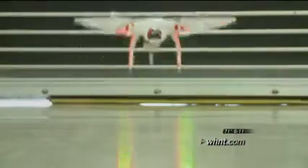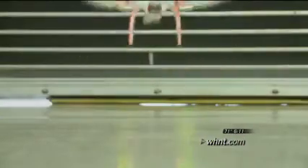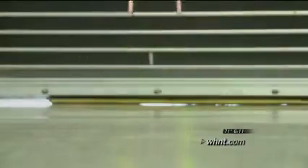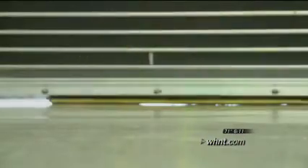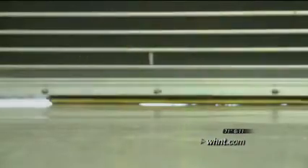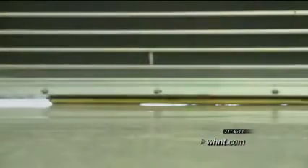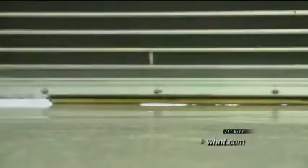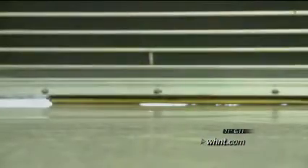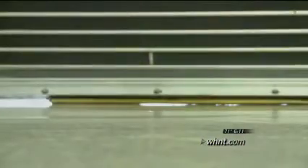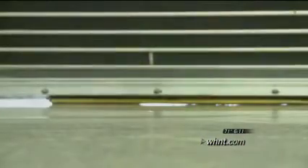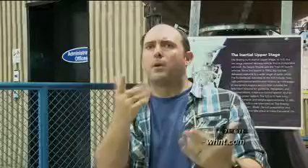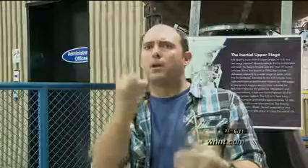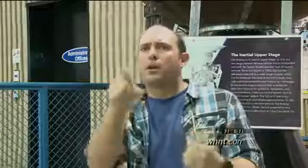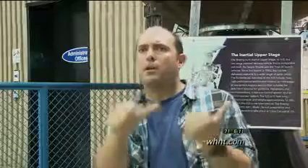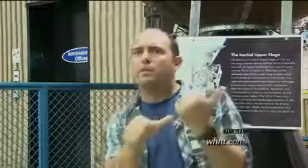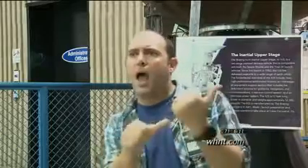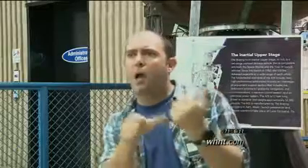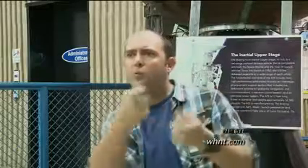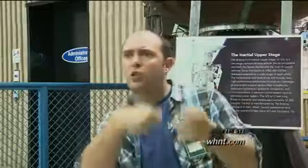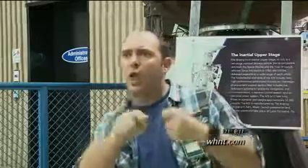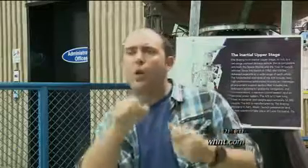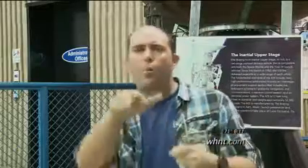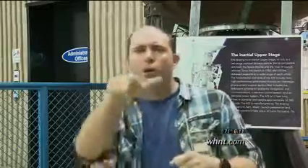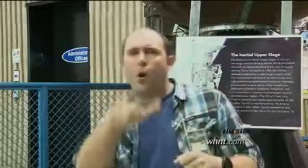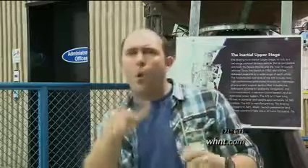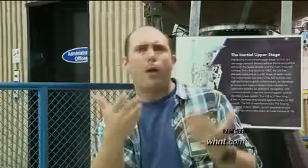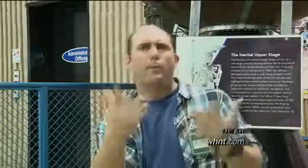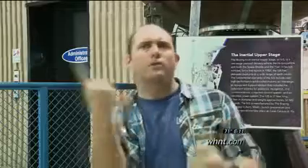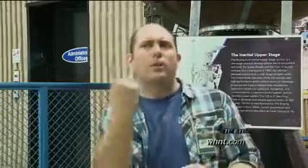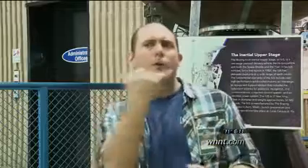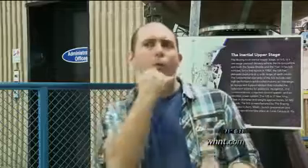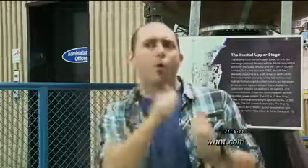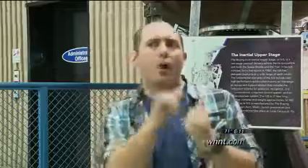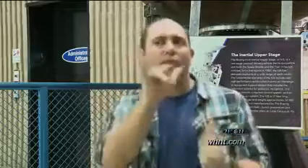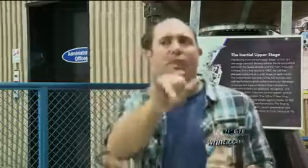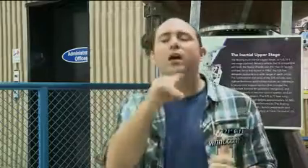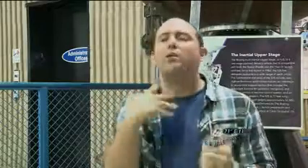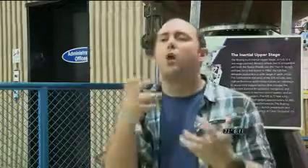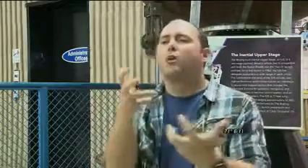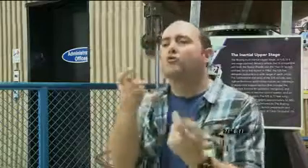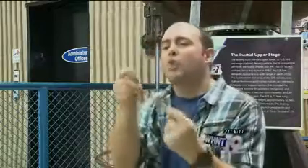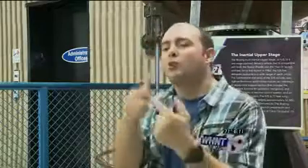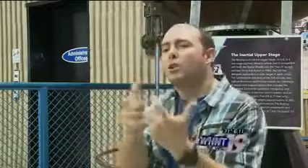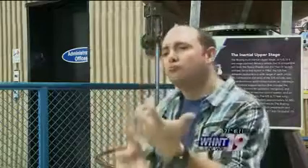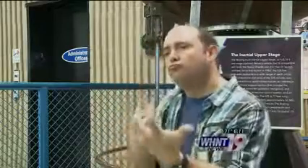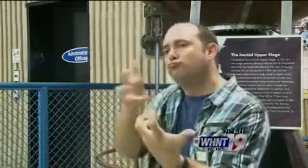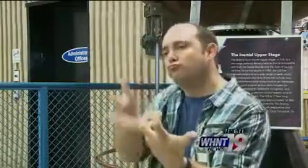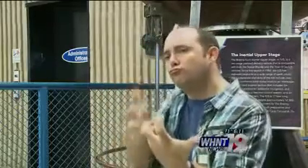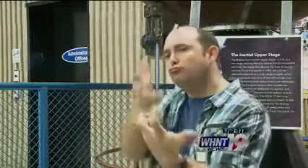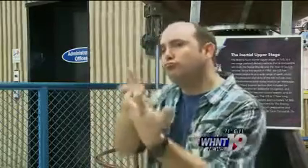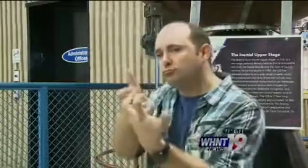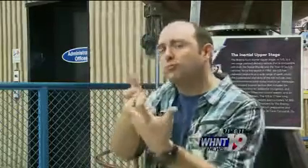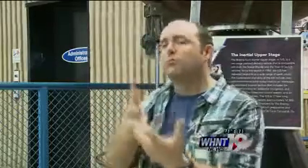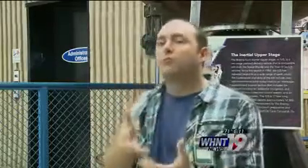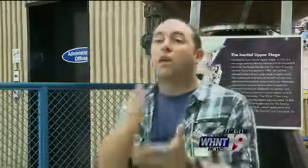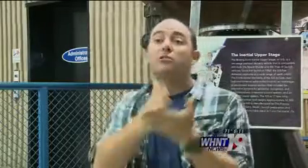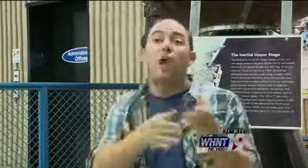we put LED lights on them, so I can get visual feedback, whether the battery's low or needs to be changed, or if there's an issue with one of the systems in the